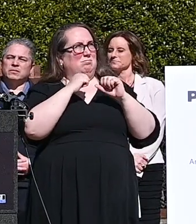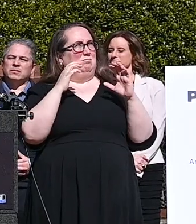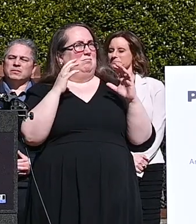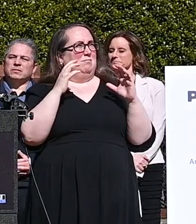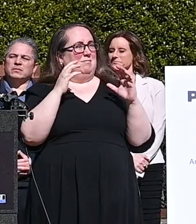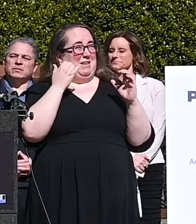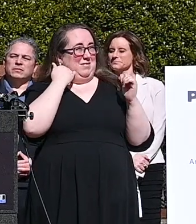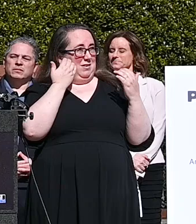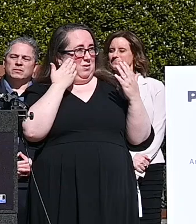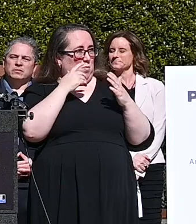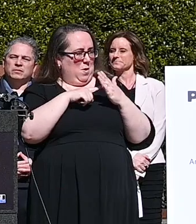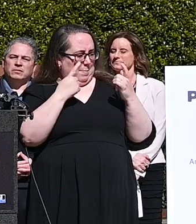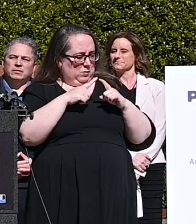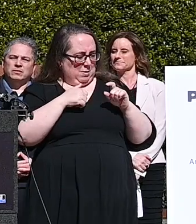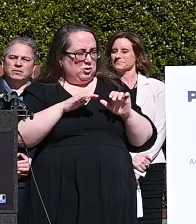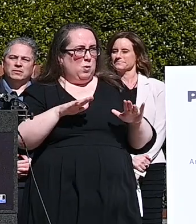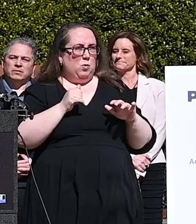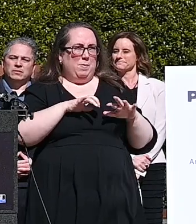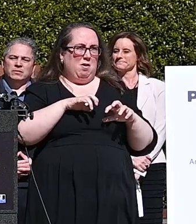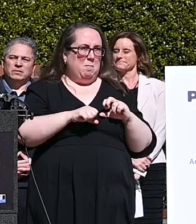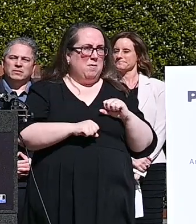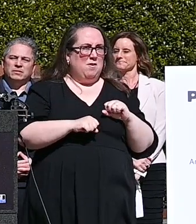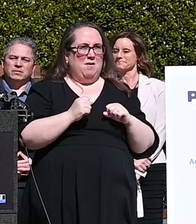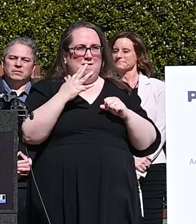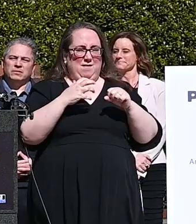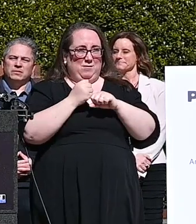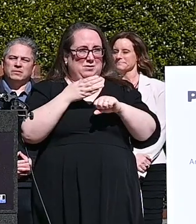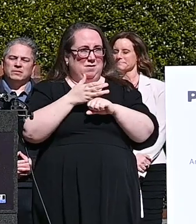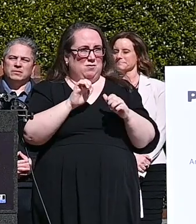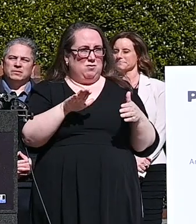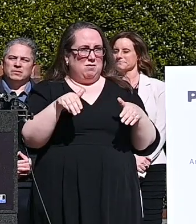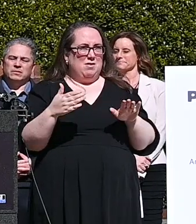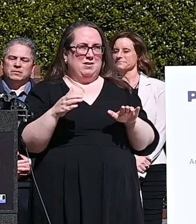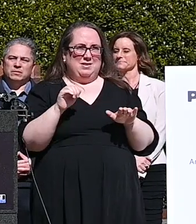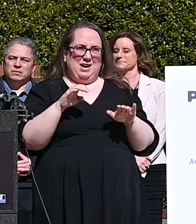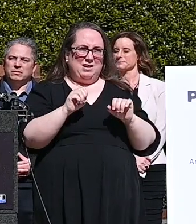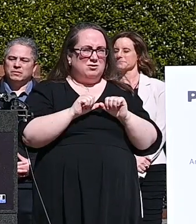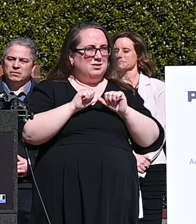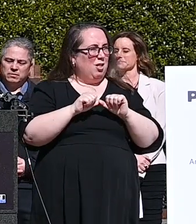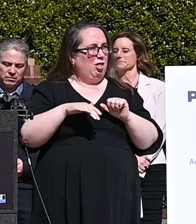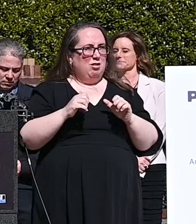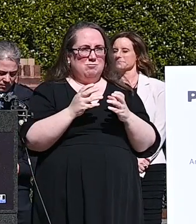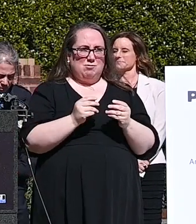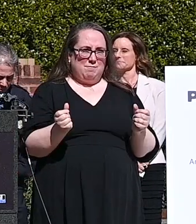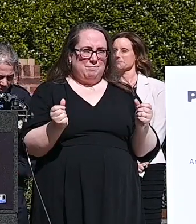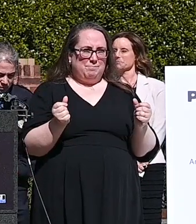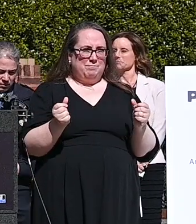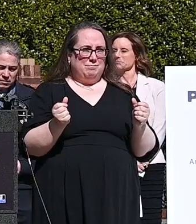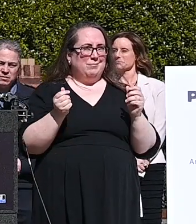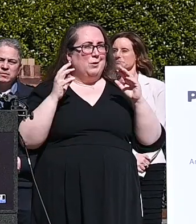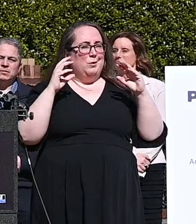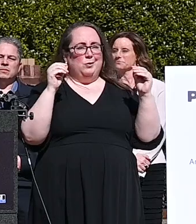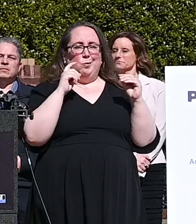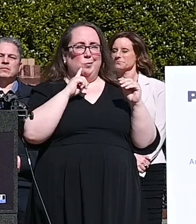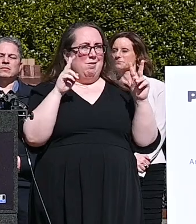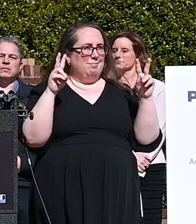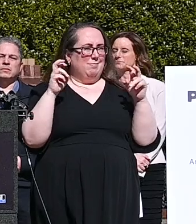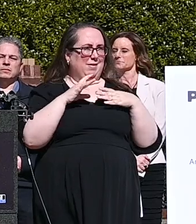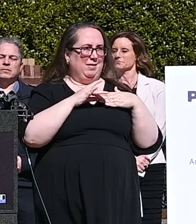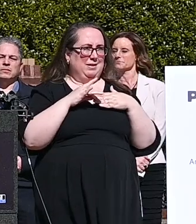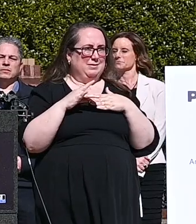be crushing. Approximately 5 years after her death, the case was still unsolved and there were no real